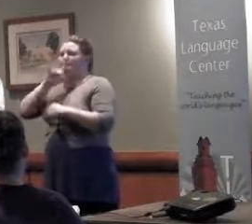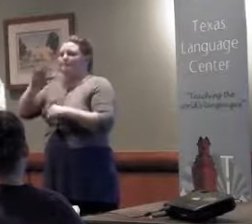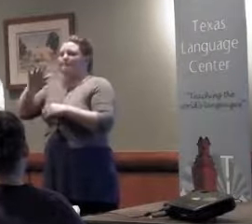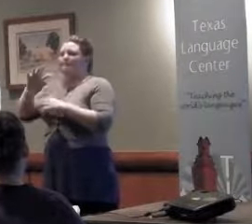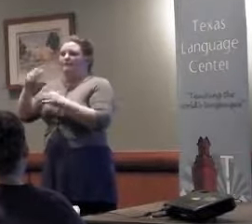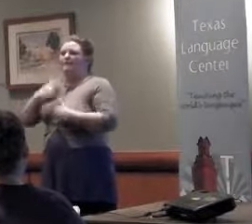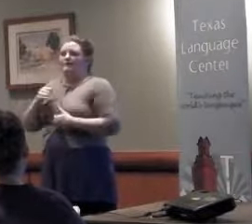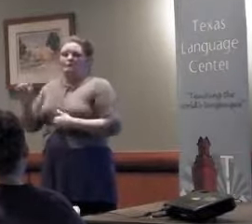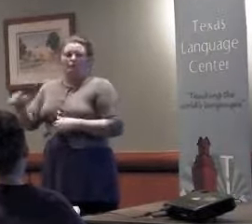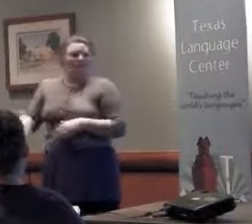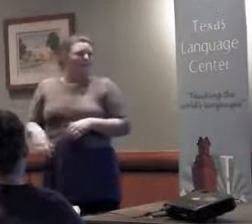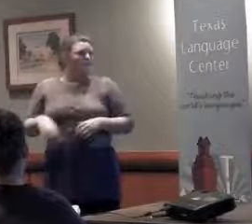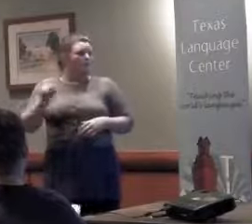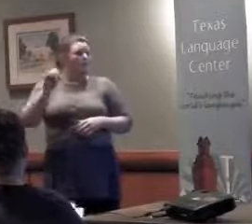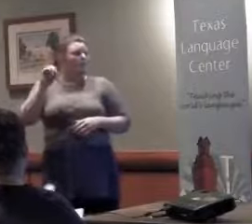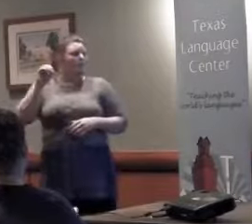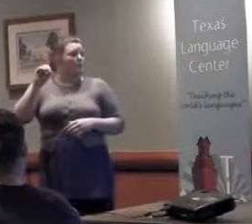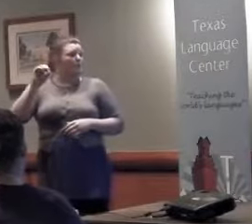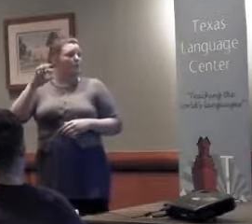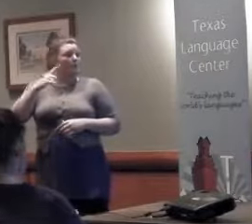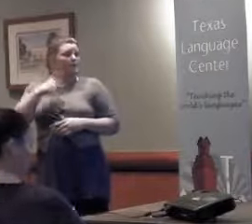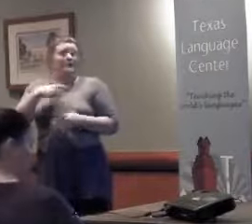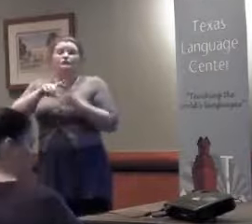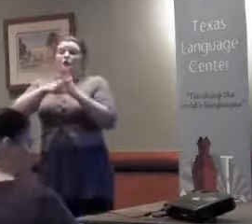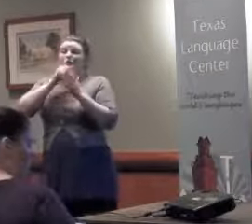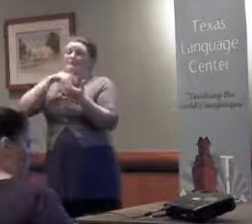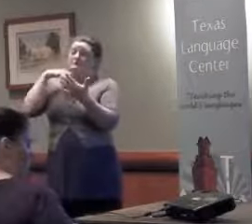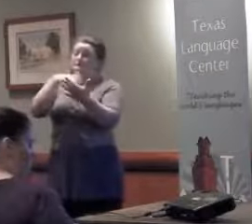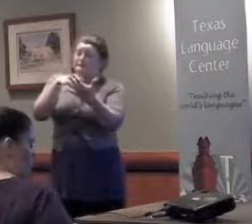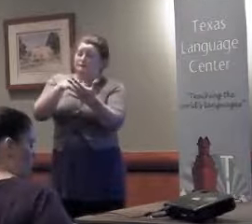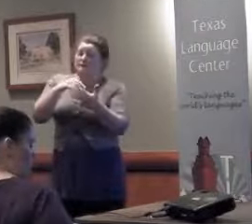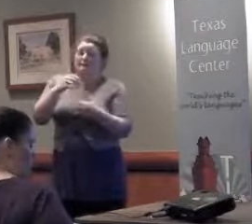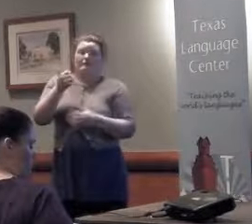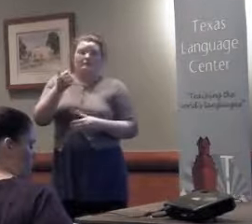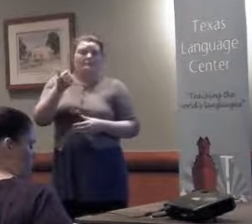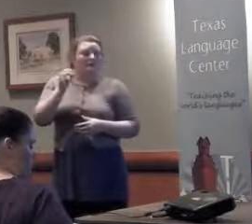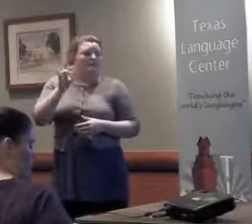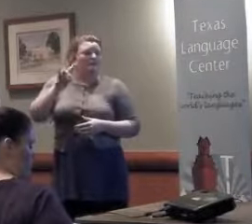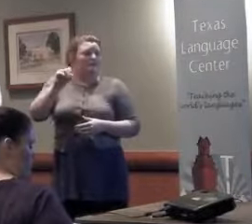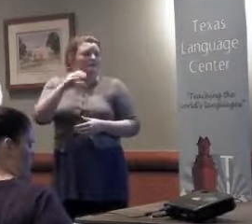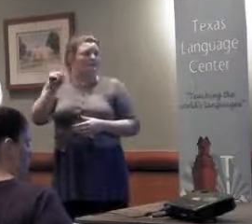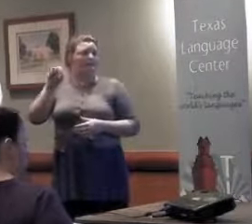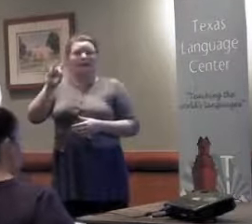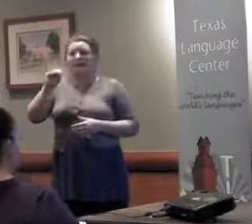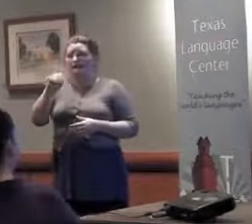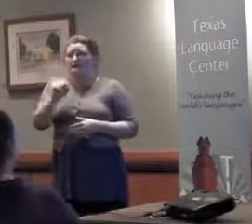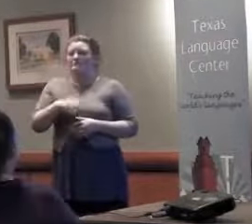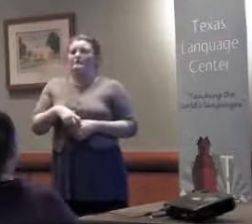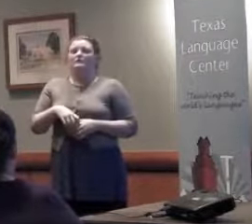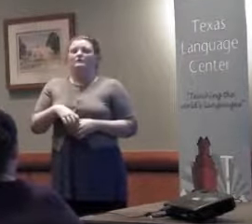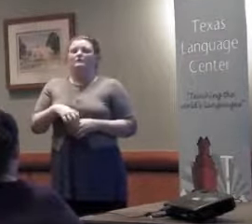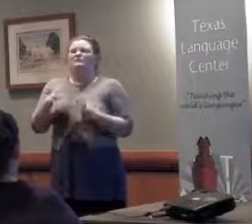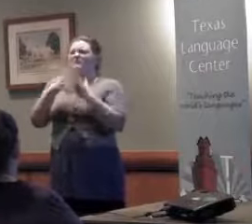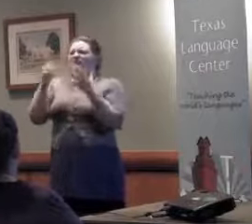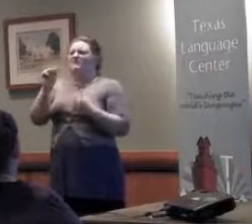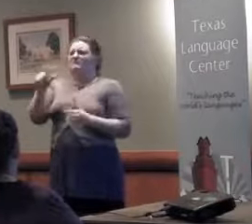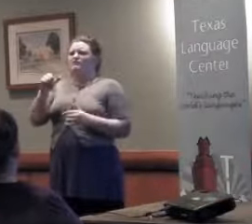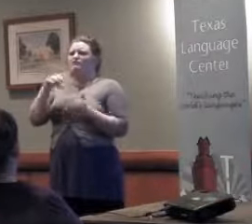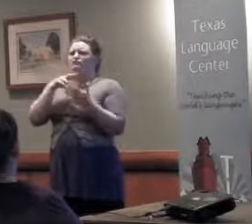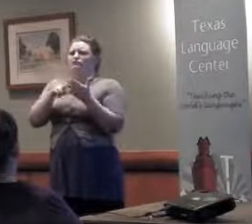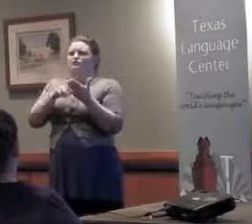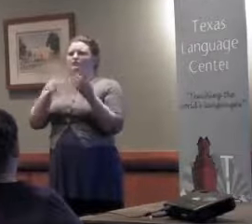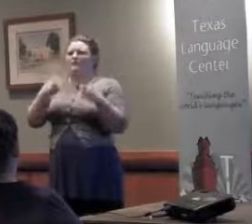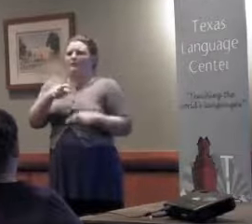As I mentioned, ASL instruction began in earnest in the 70s and 80s, really which was about the time that there was a lot of ASL research going on as